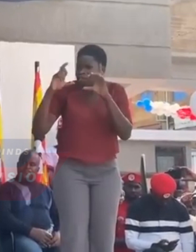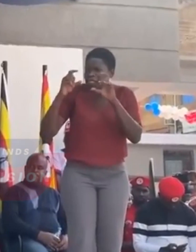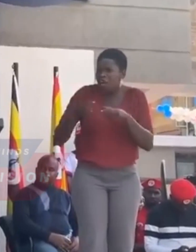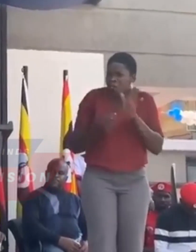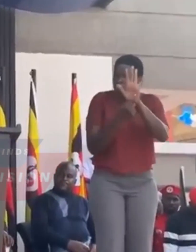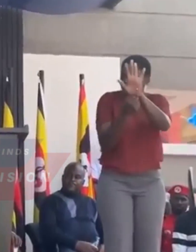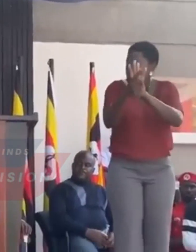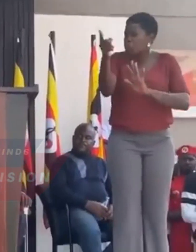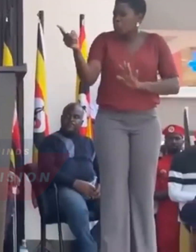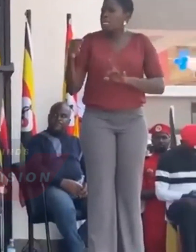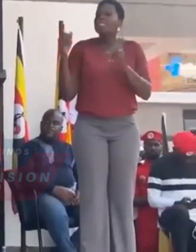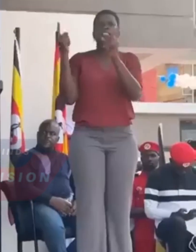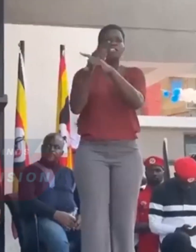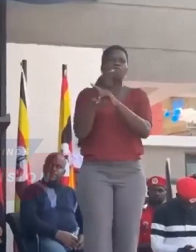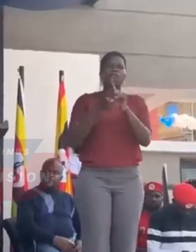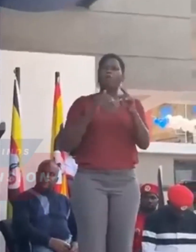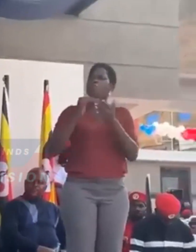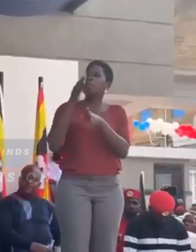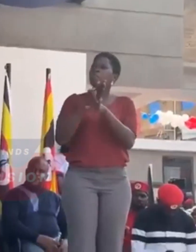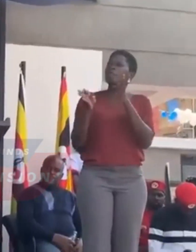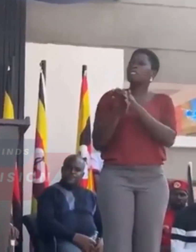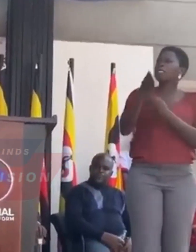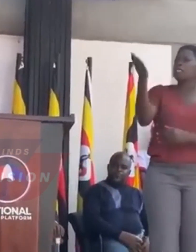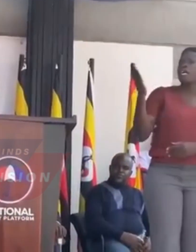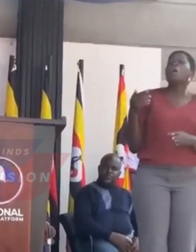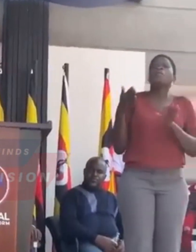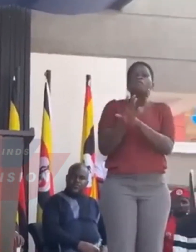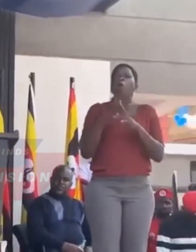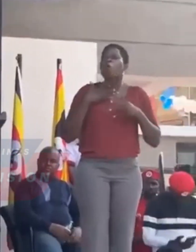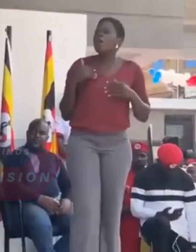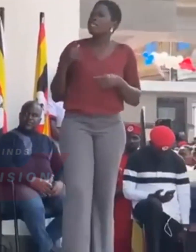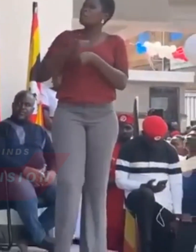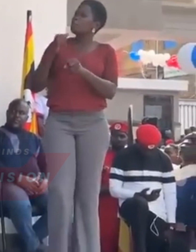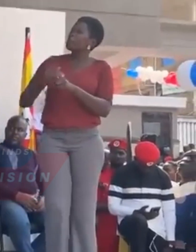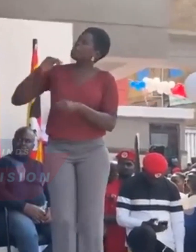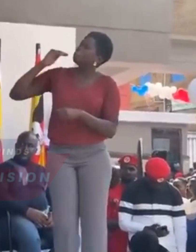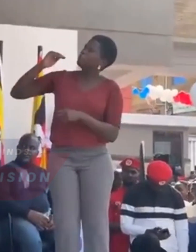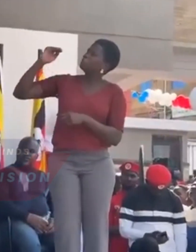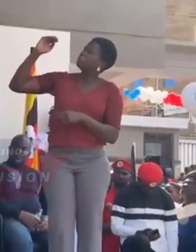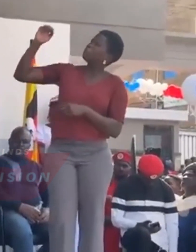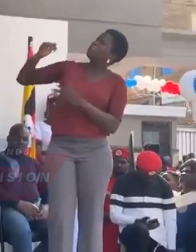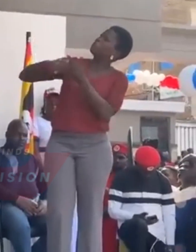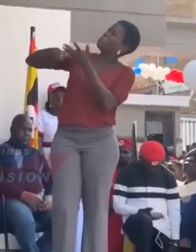kukubalaga, chanja ulo kubizimbe vino vetuina. Wanotuari tuagala u flows ina nyinji nyo.